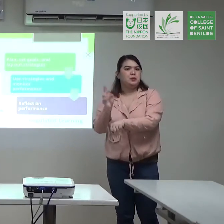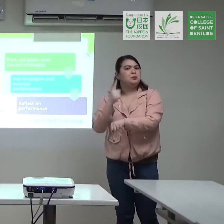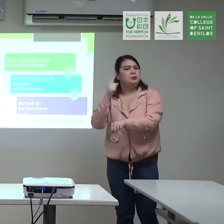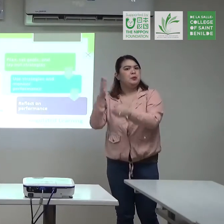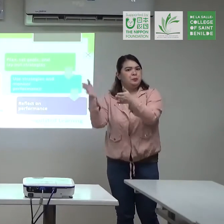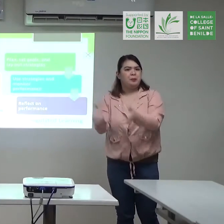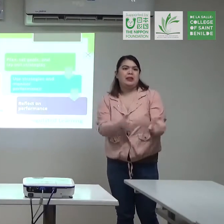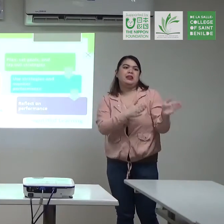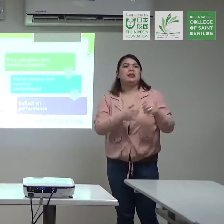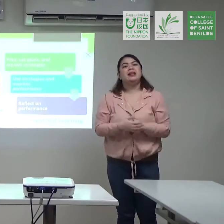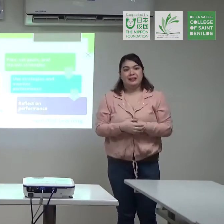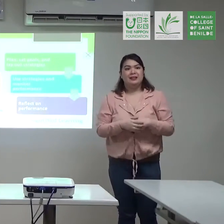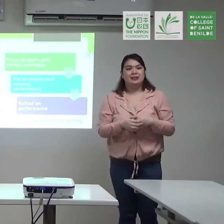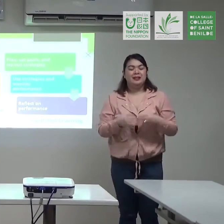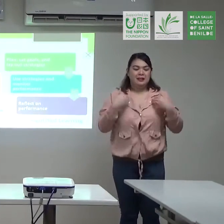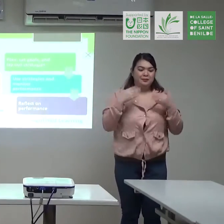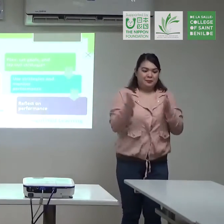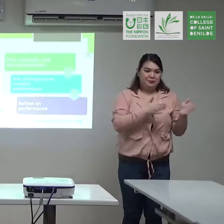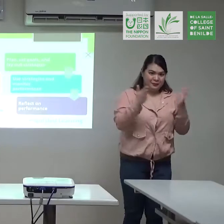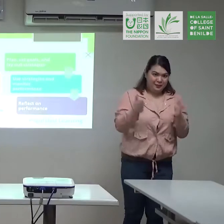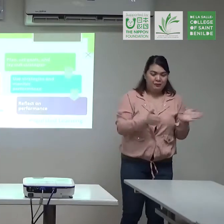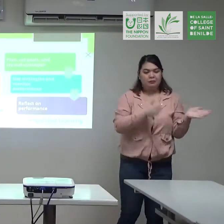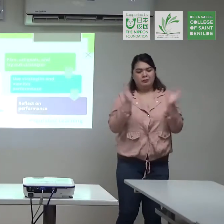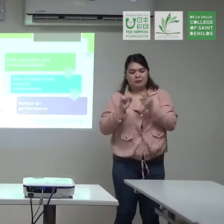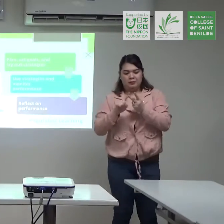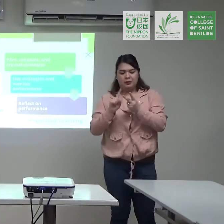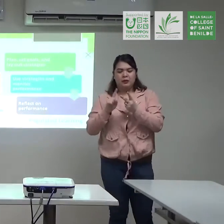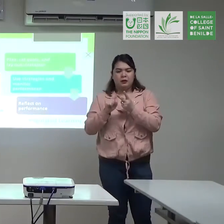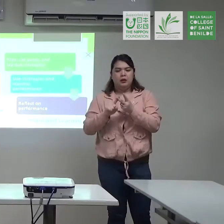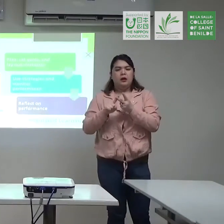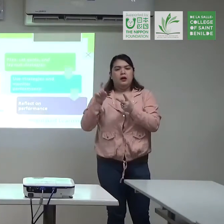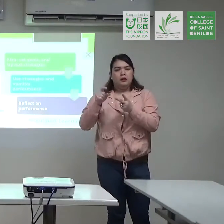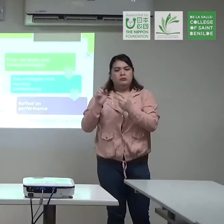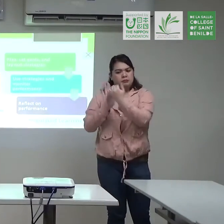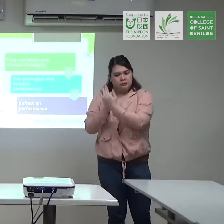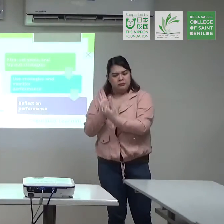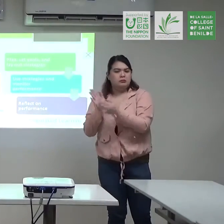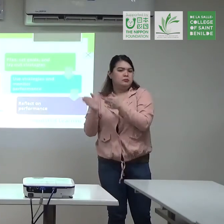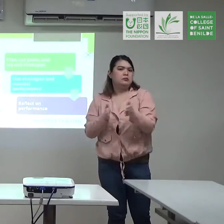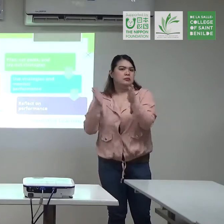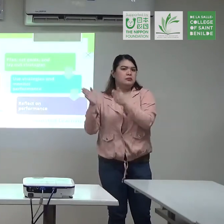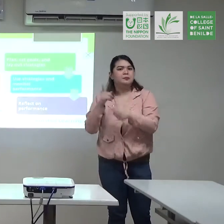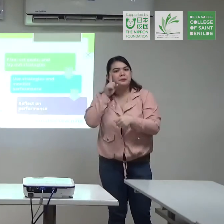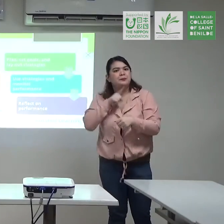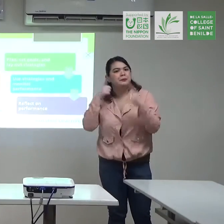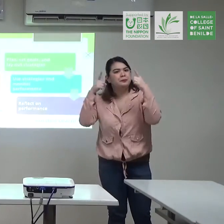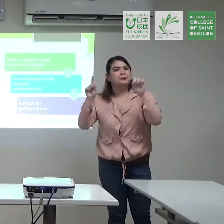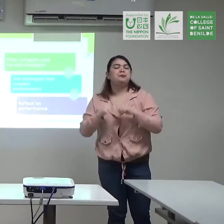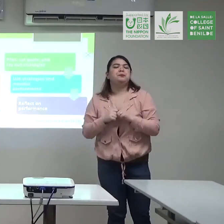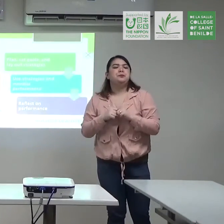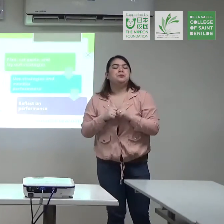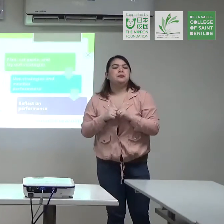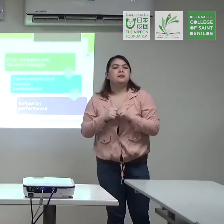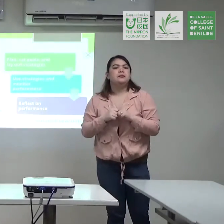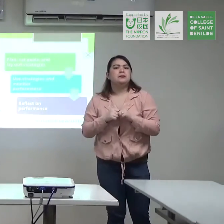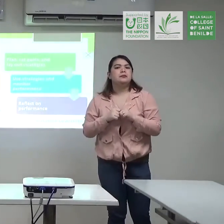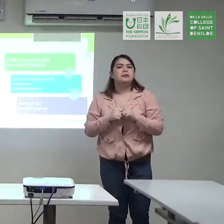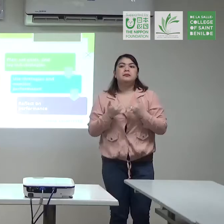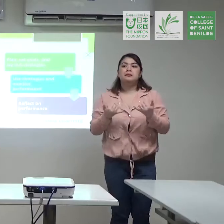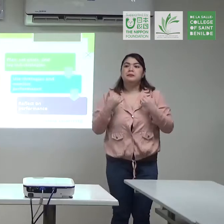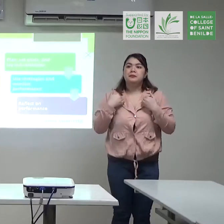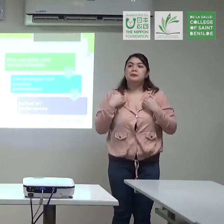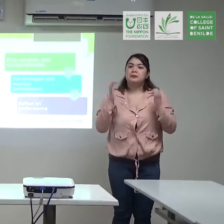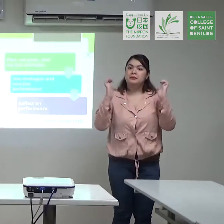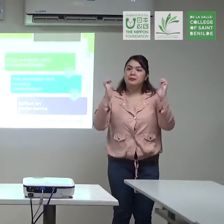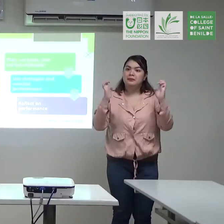Plan, set goals, and lay out strategies. So, as an exercise